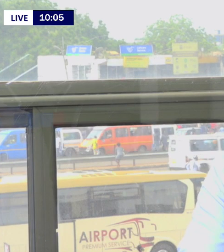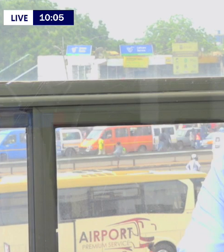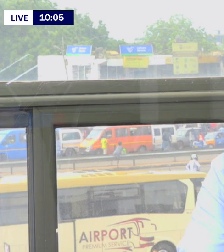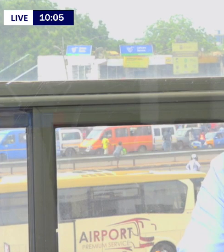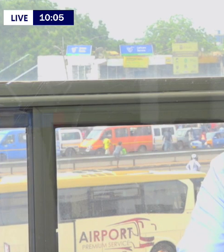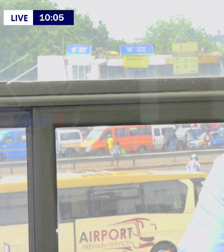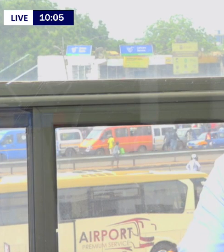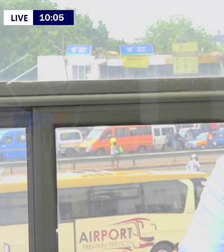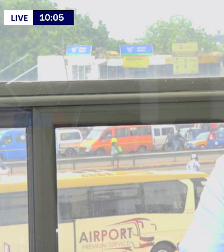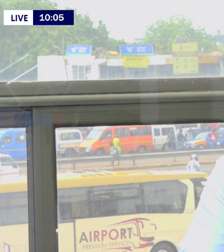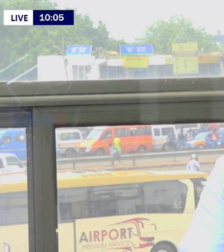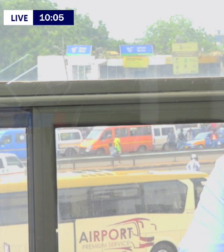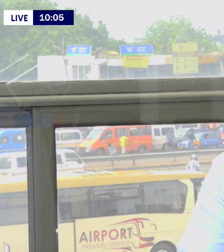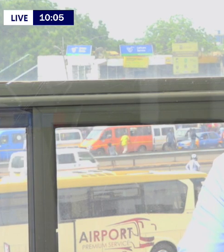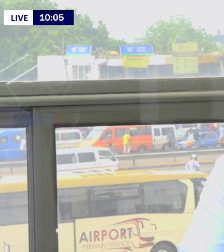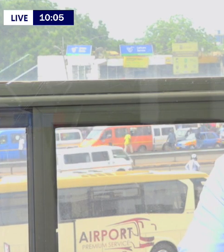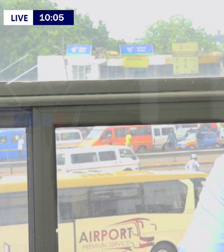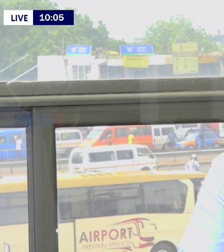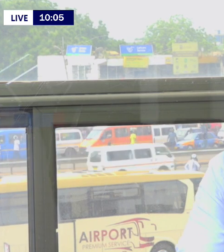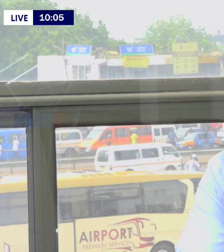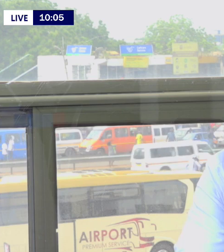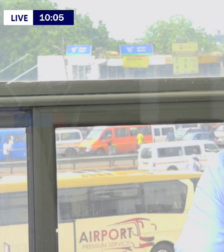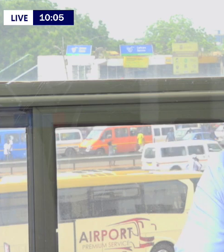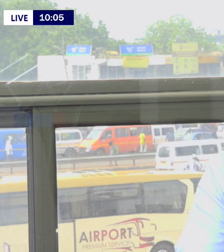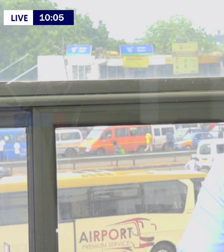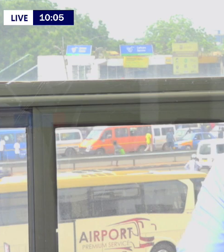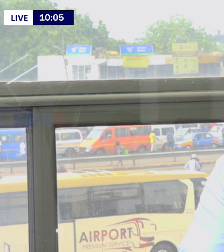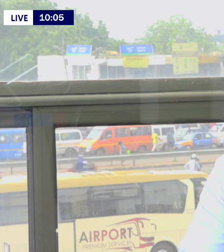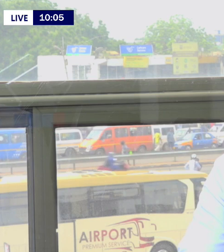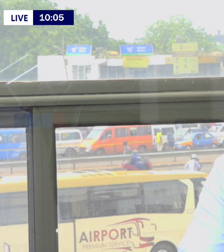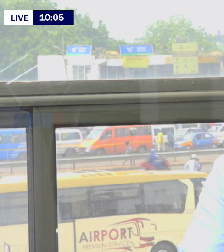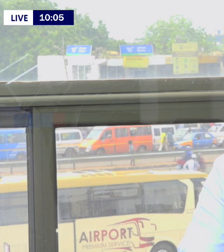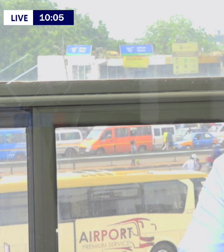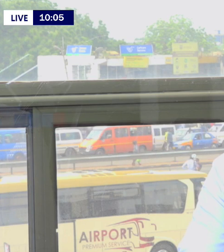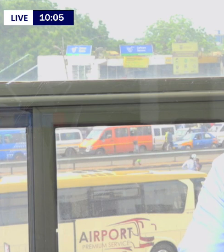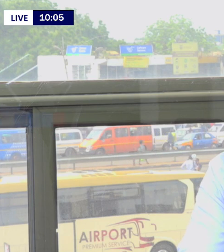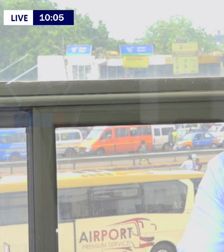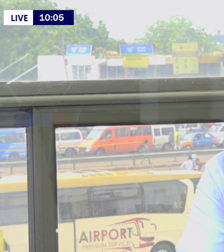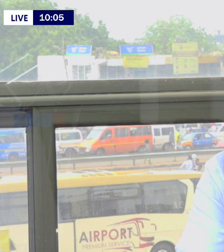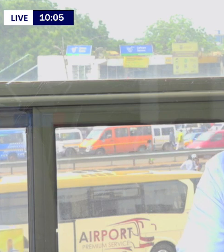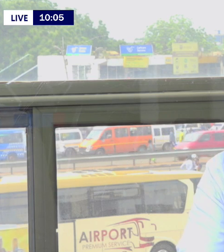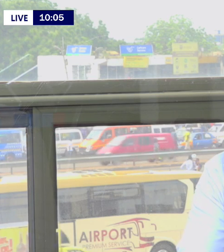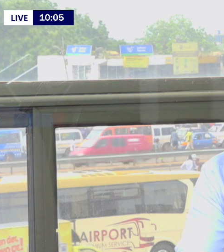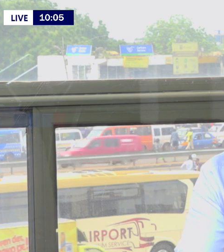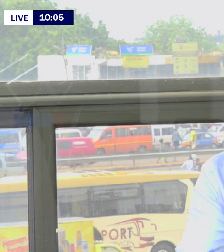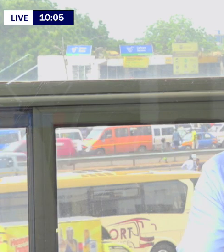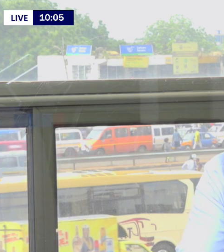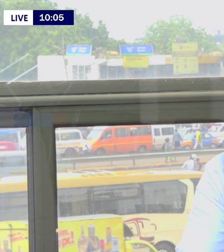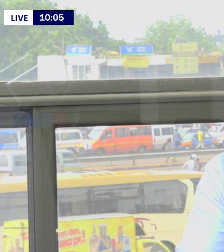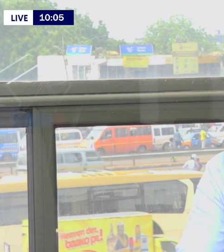bi san se ye nipa ube didi when didi krampo a ne ama bebre wo ho no mu a ye